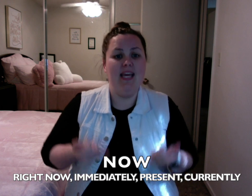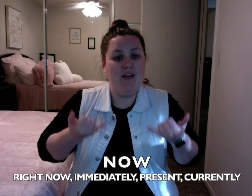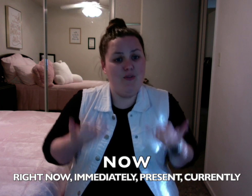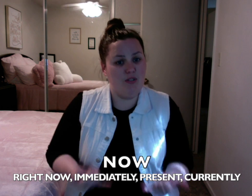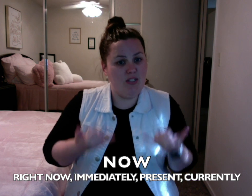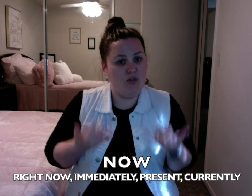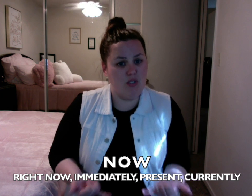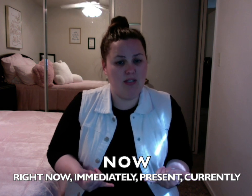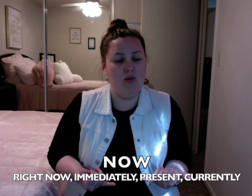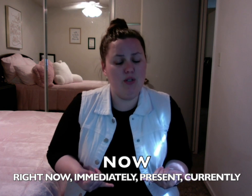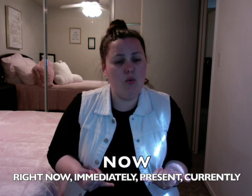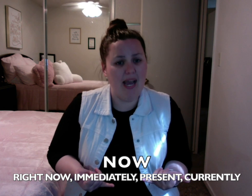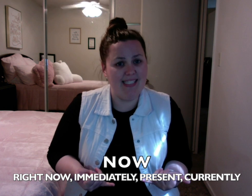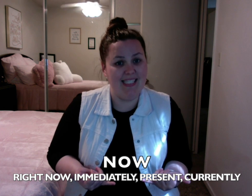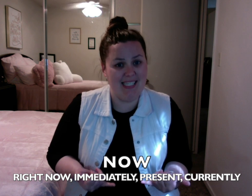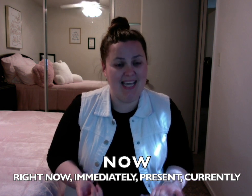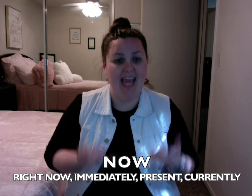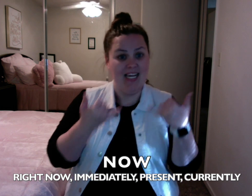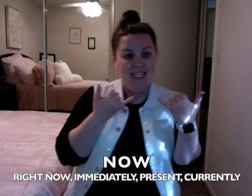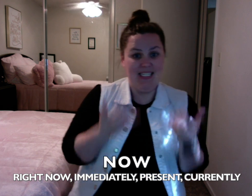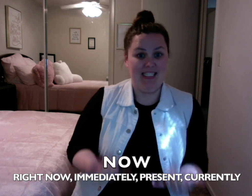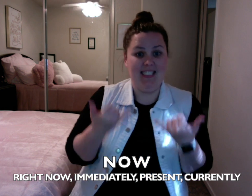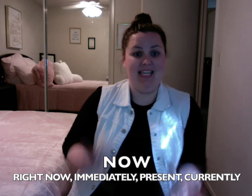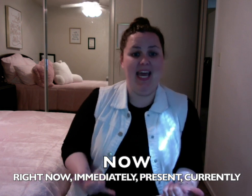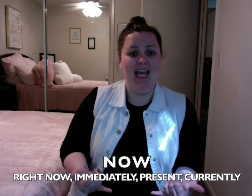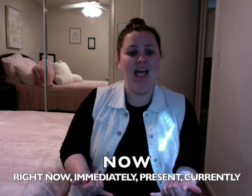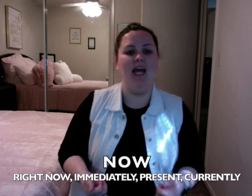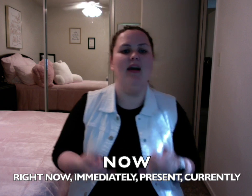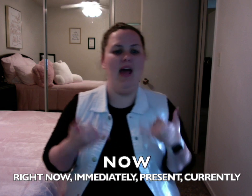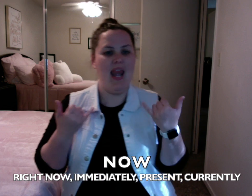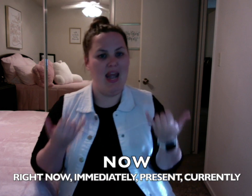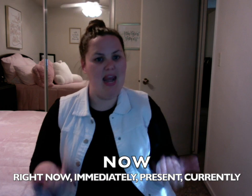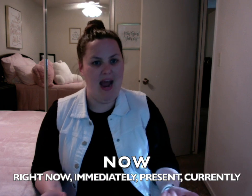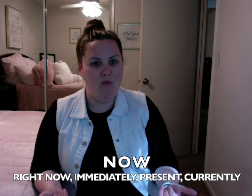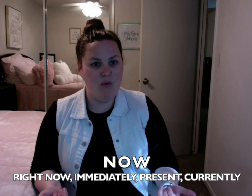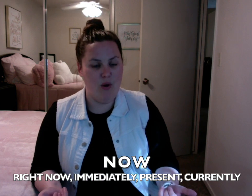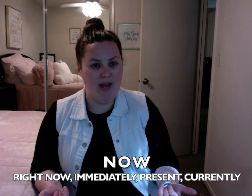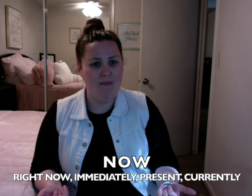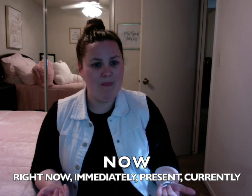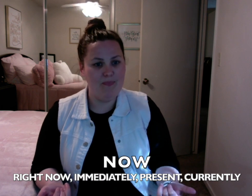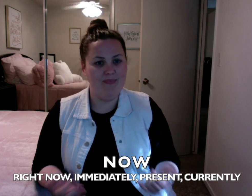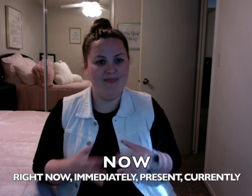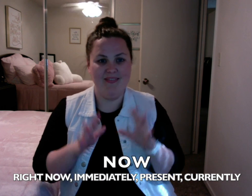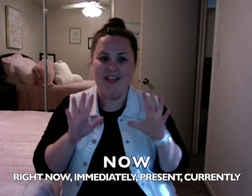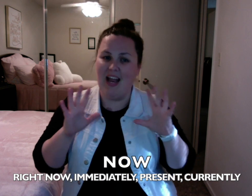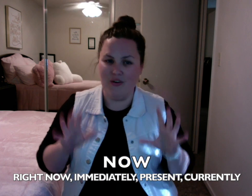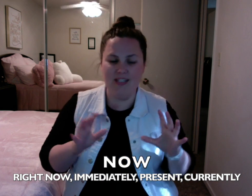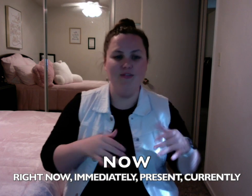If you do it twice, that's today. Today, now, okay? I know that's confusing,